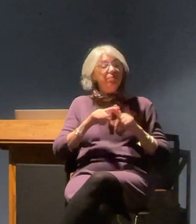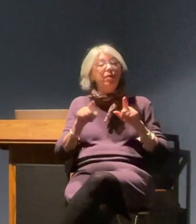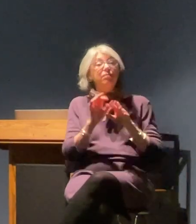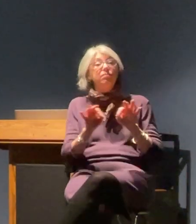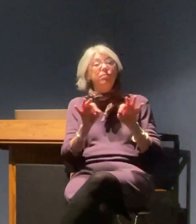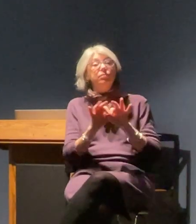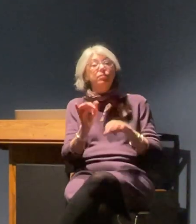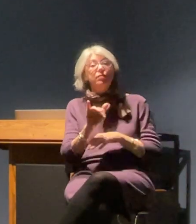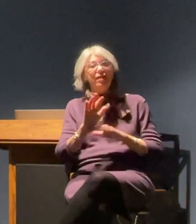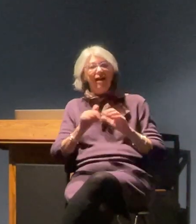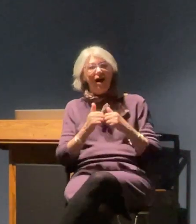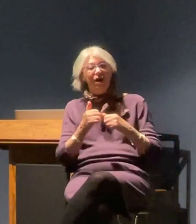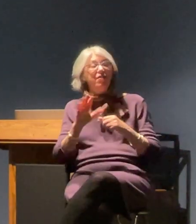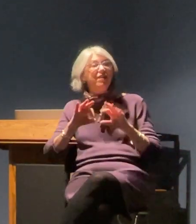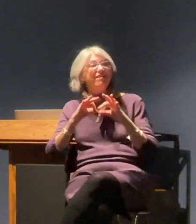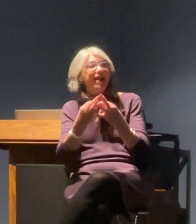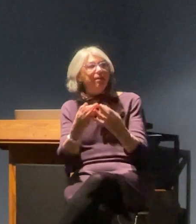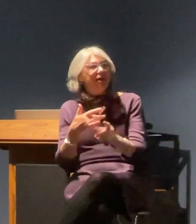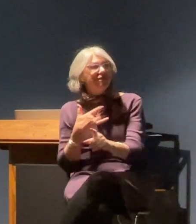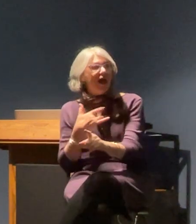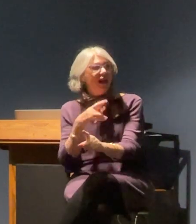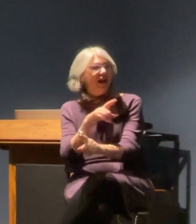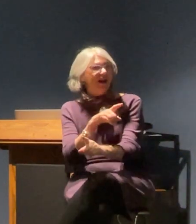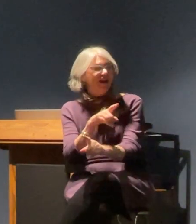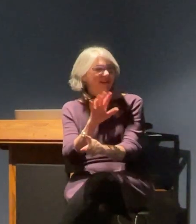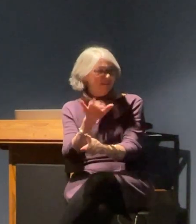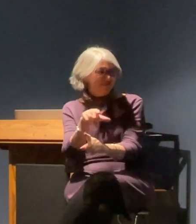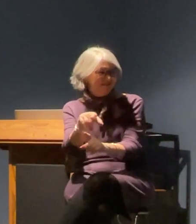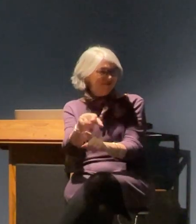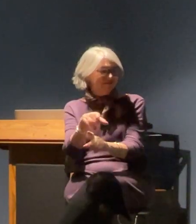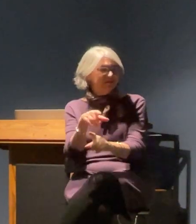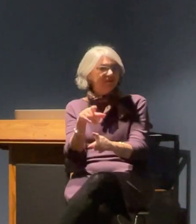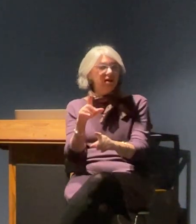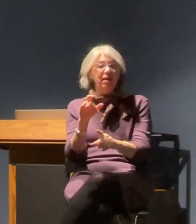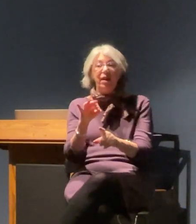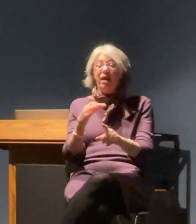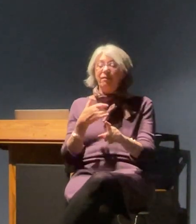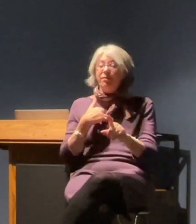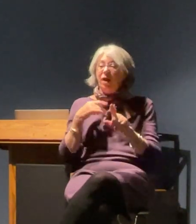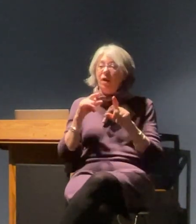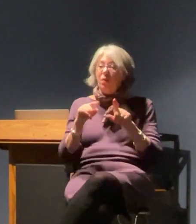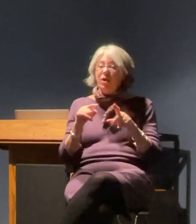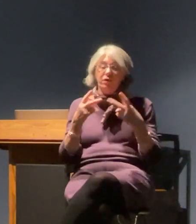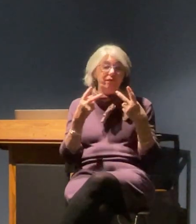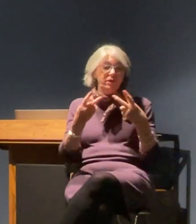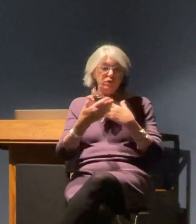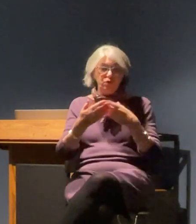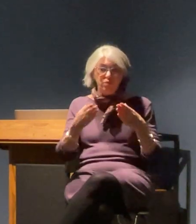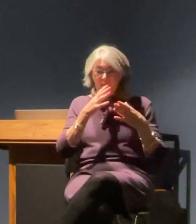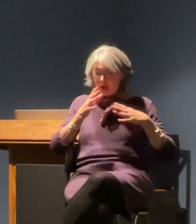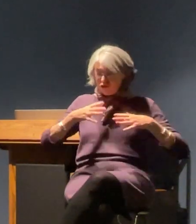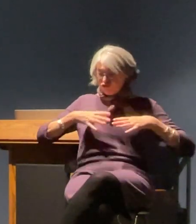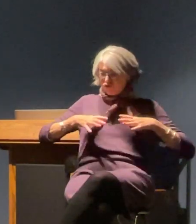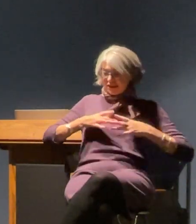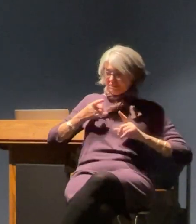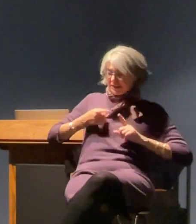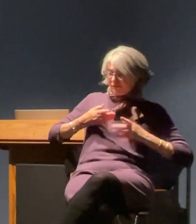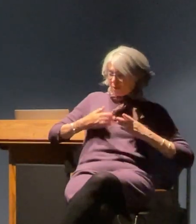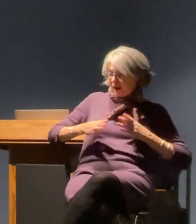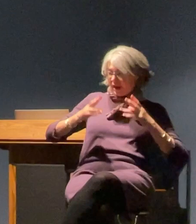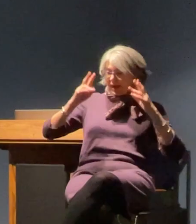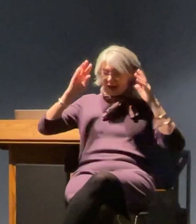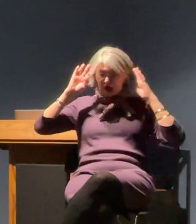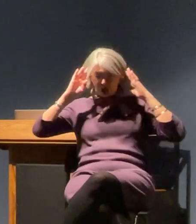also how it made their family feel, right? So if they was to go to a visit room, not dressed a certain way, haircut